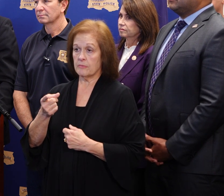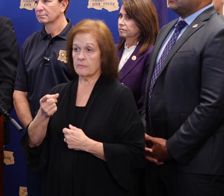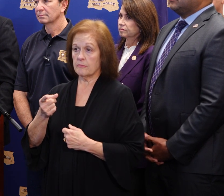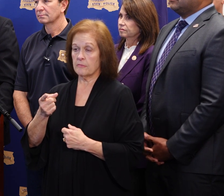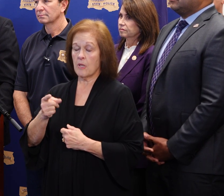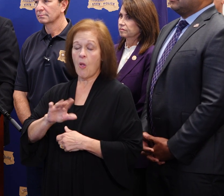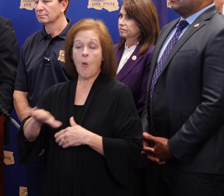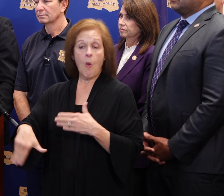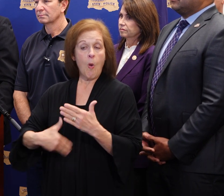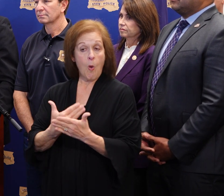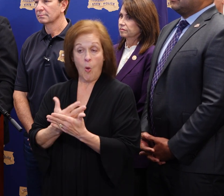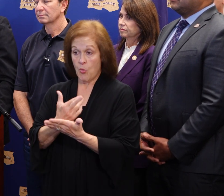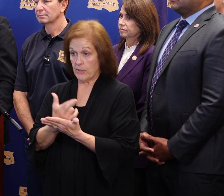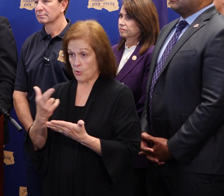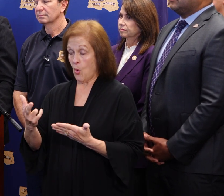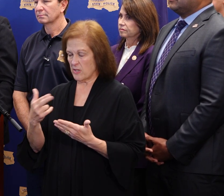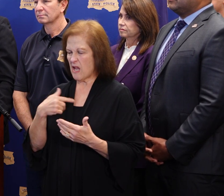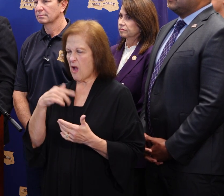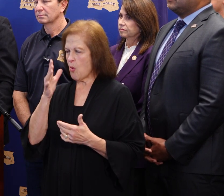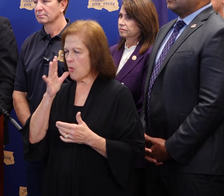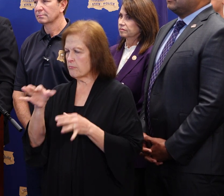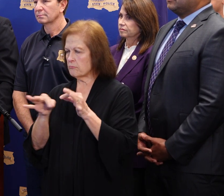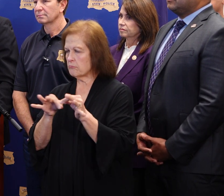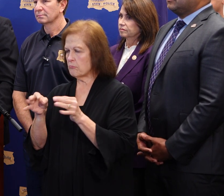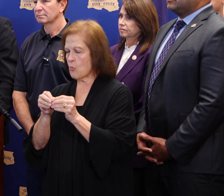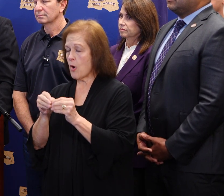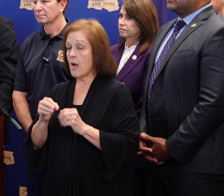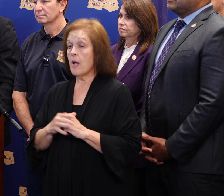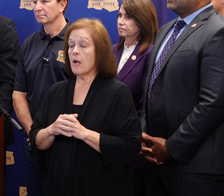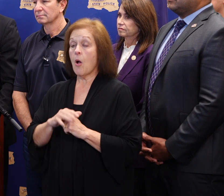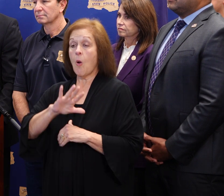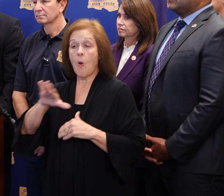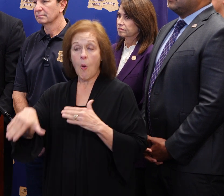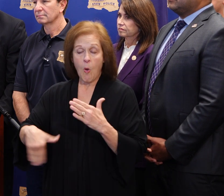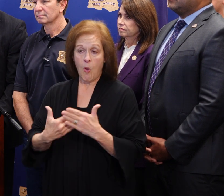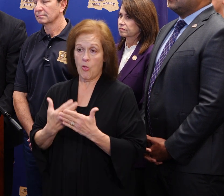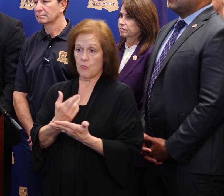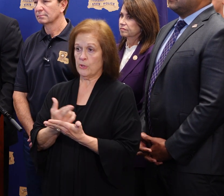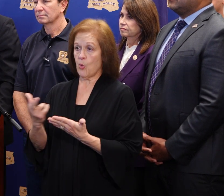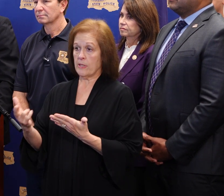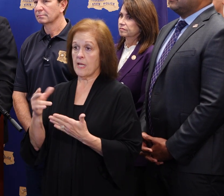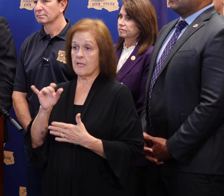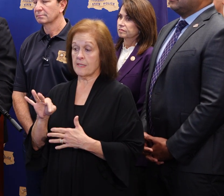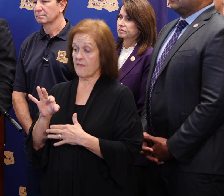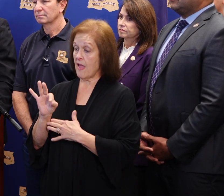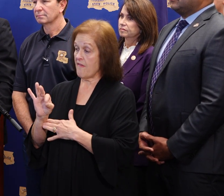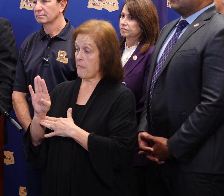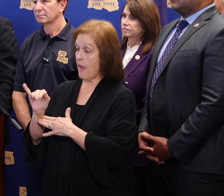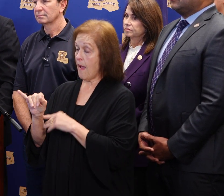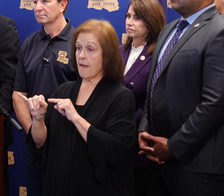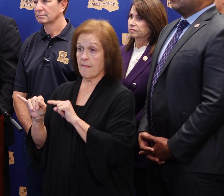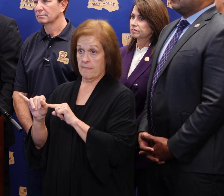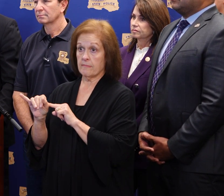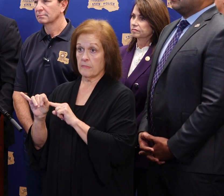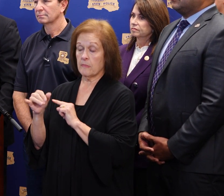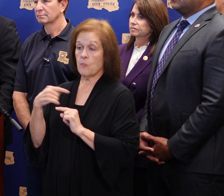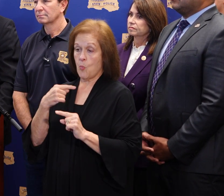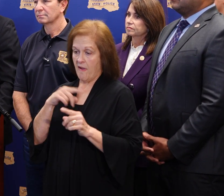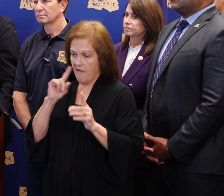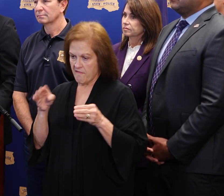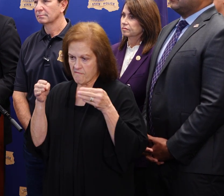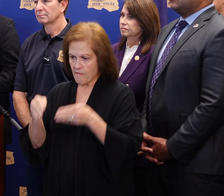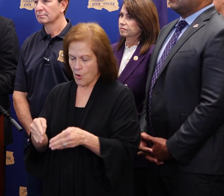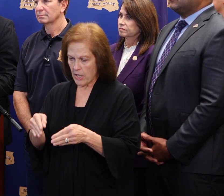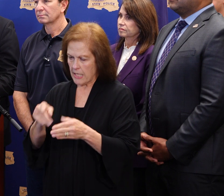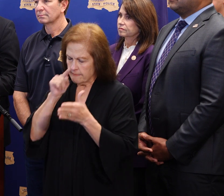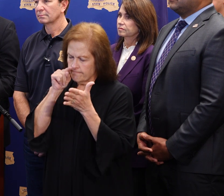the resources, and I'm going to go into that a little bit later, all the resources of the FBI are being focused on